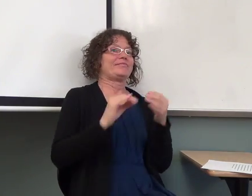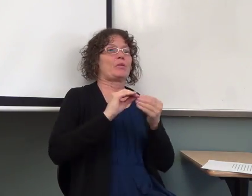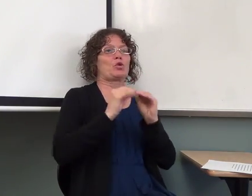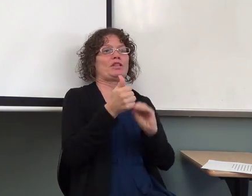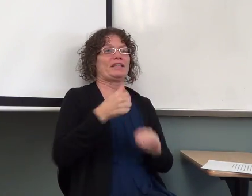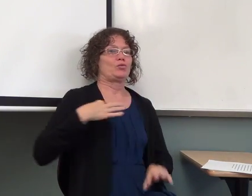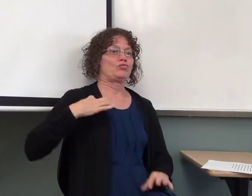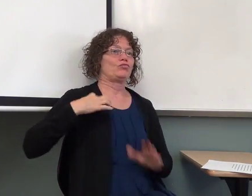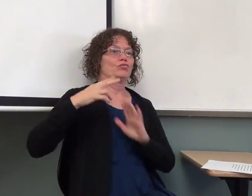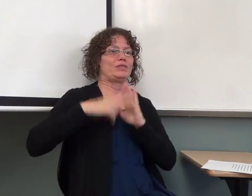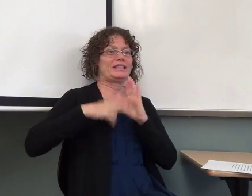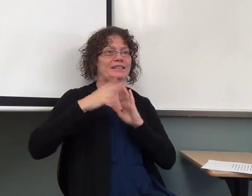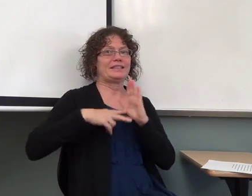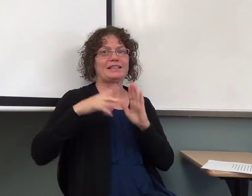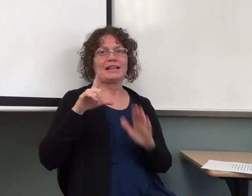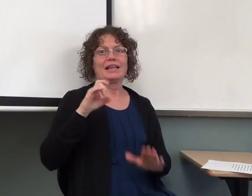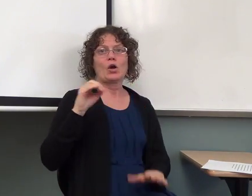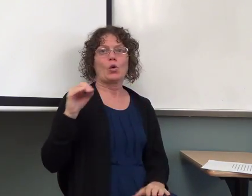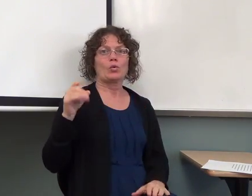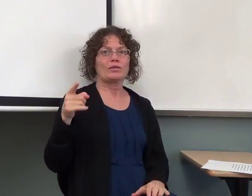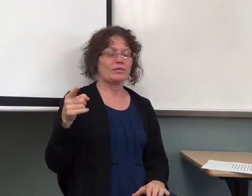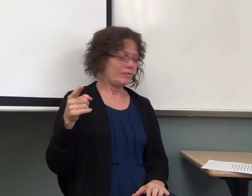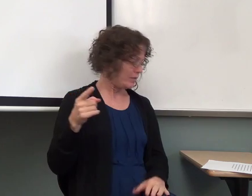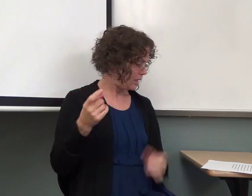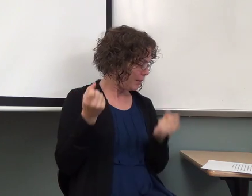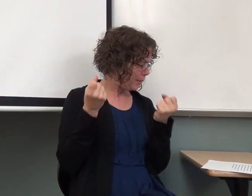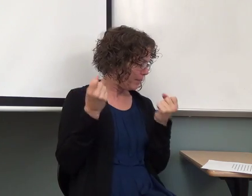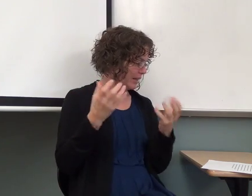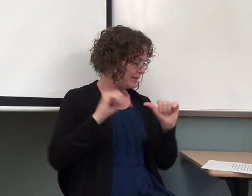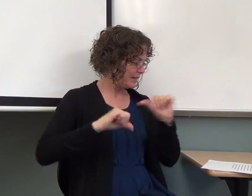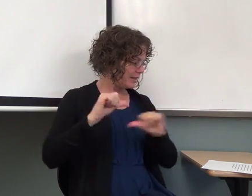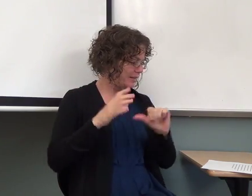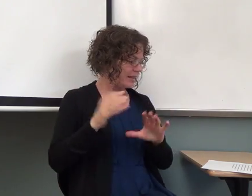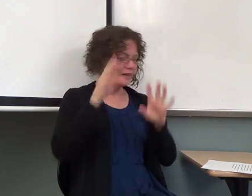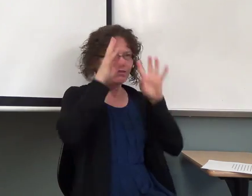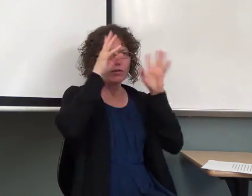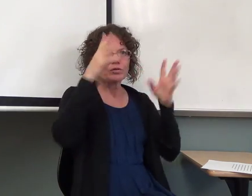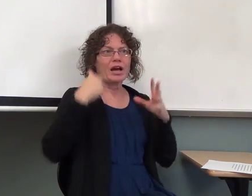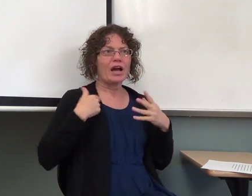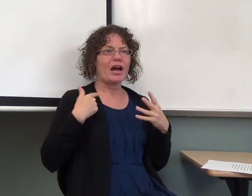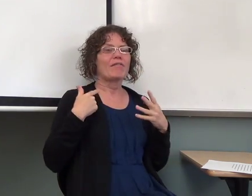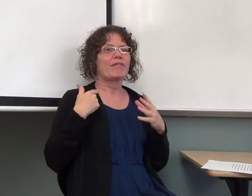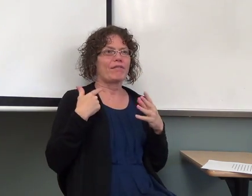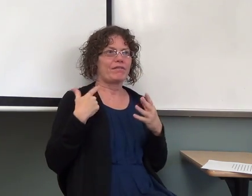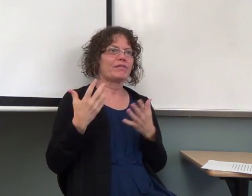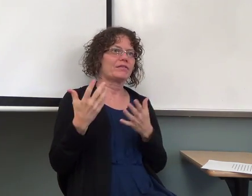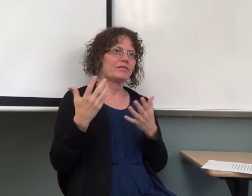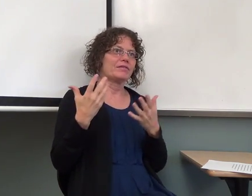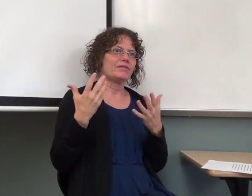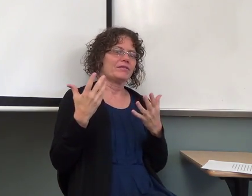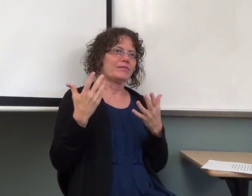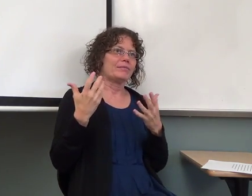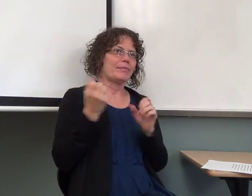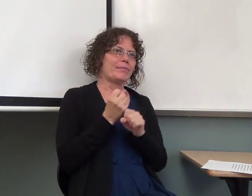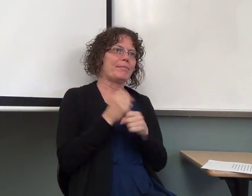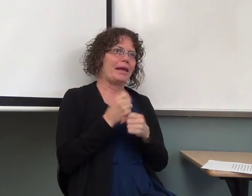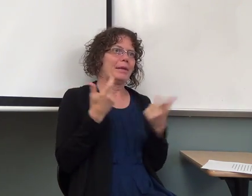please. Leo, please. Thank you. Many scientists and inventors have made big money. Indeed they have.